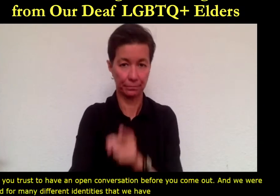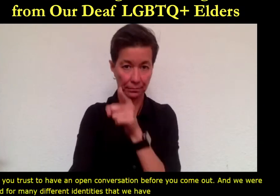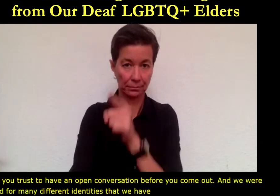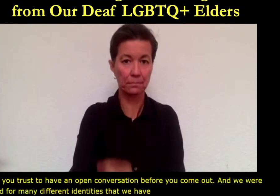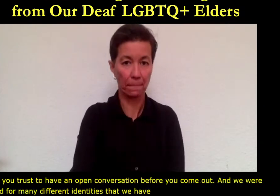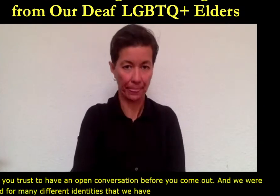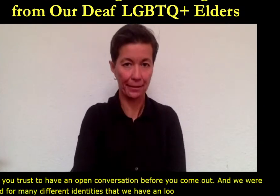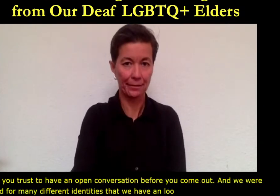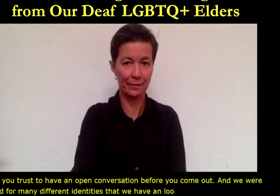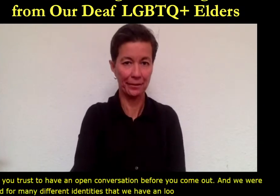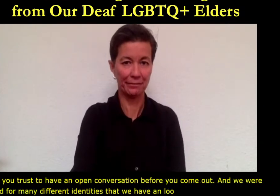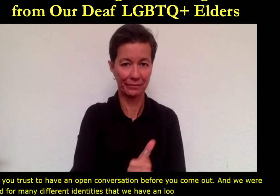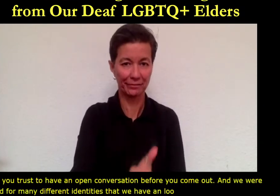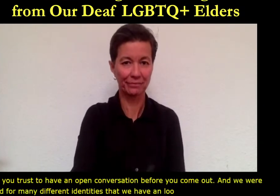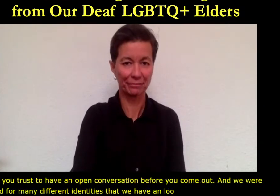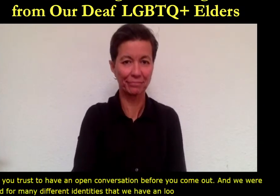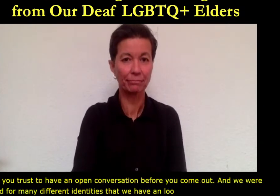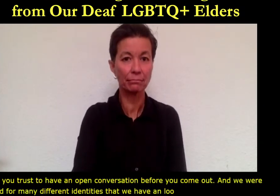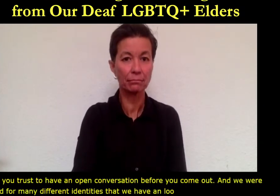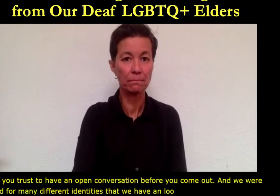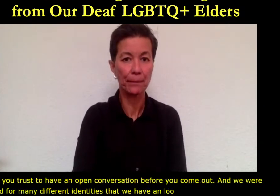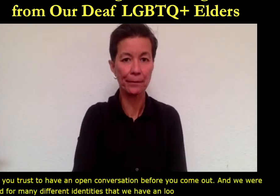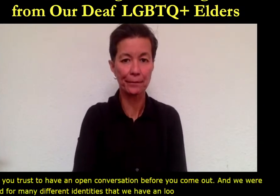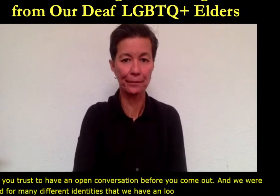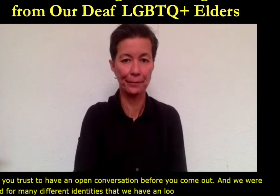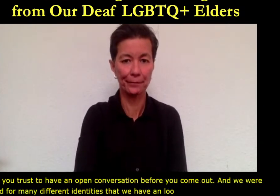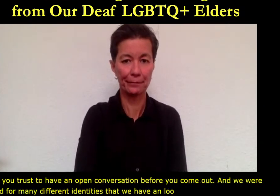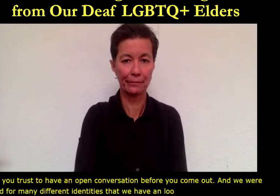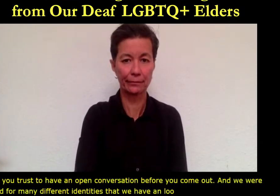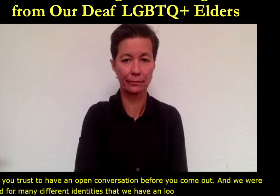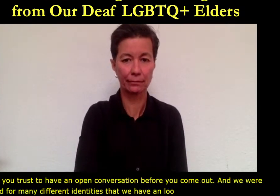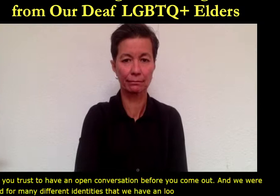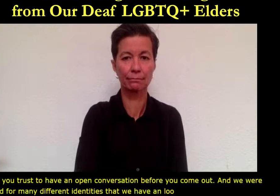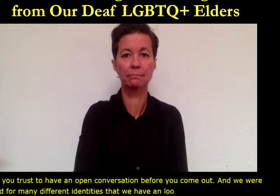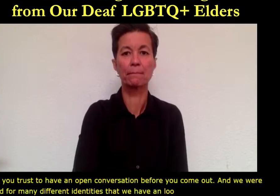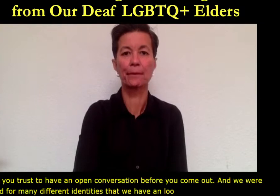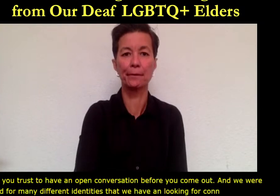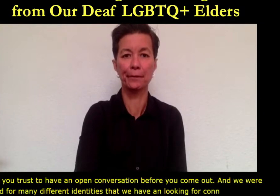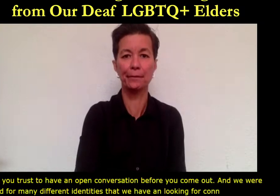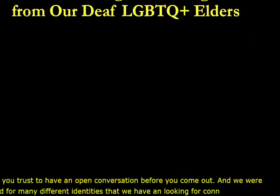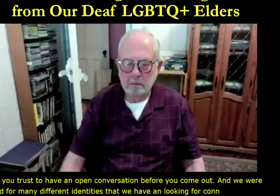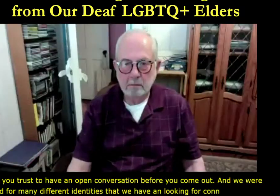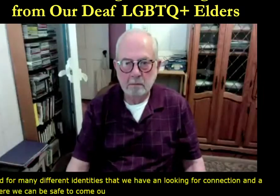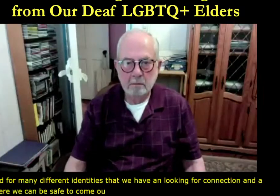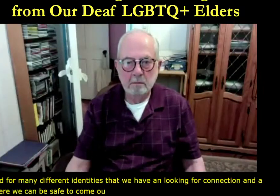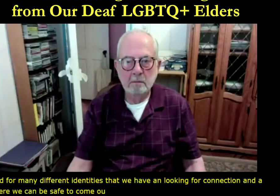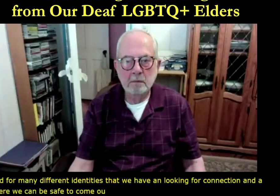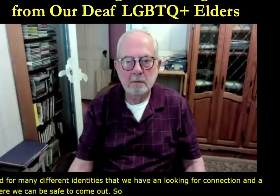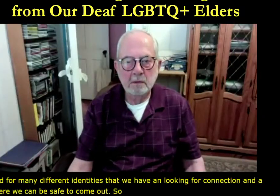part oh thank you coco don what would you like to add